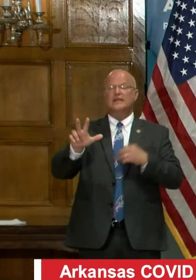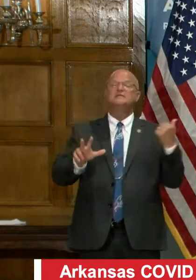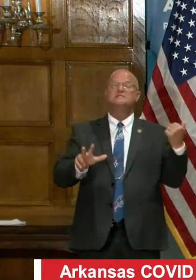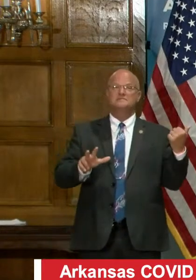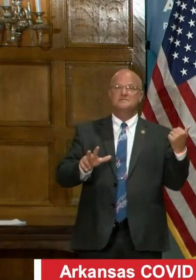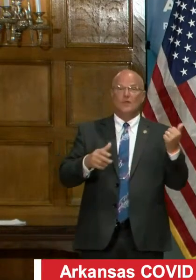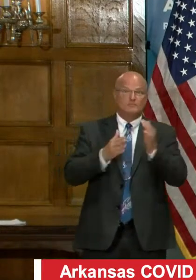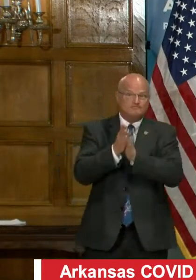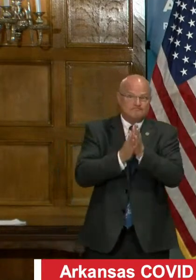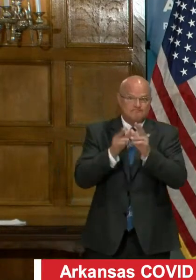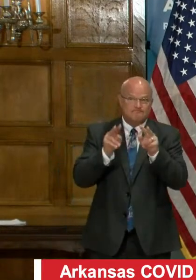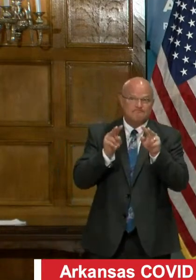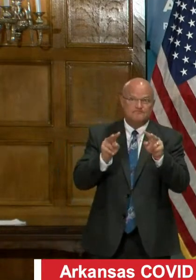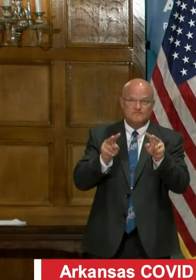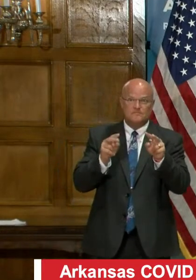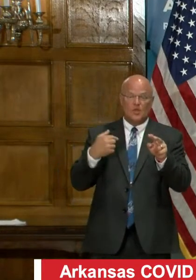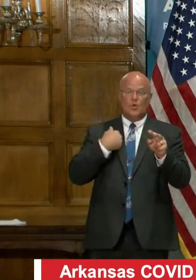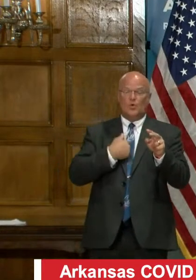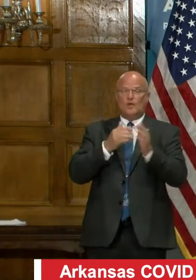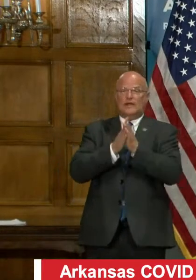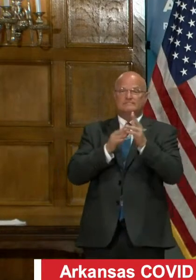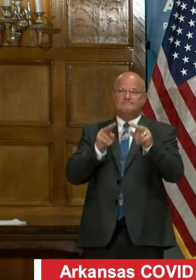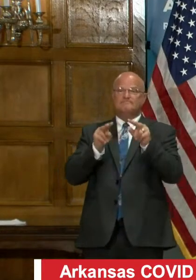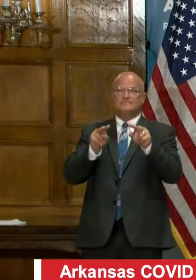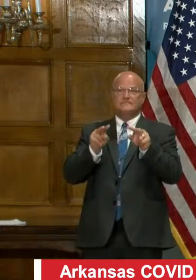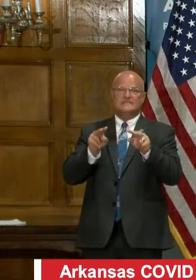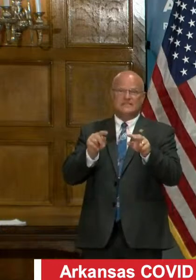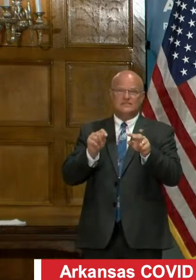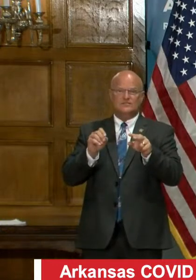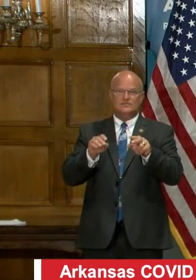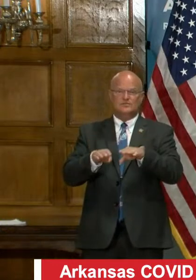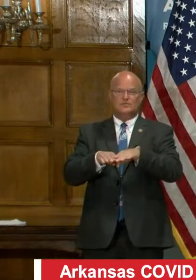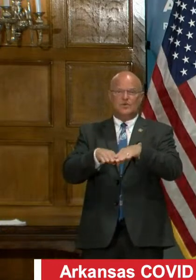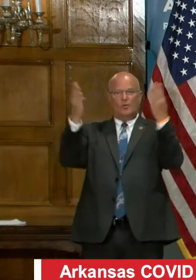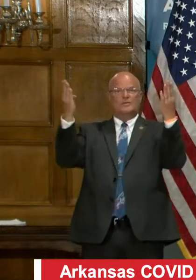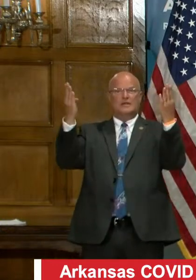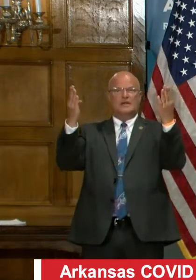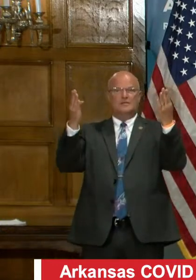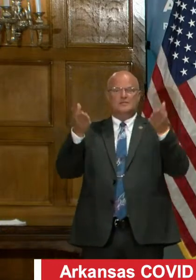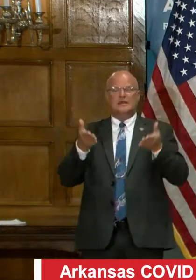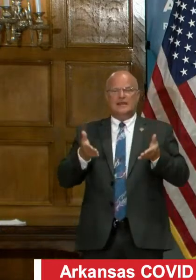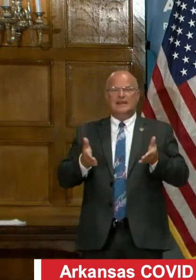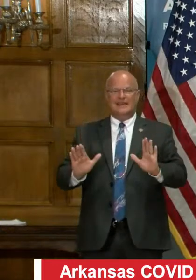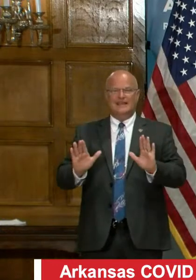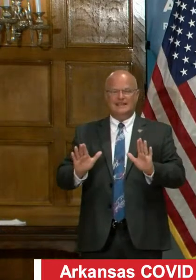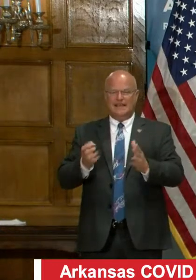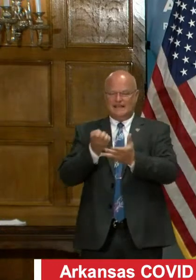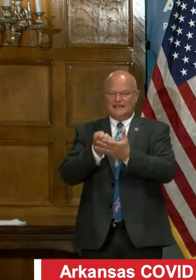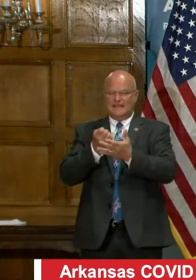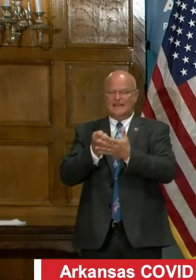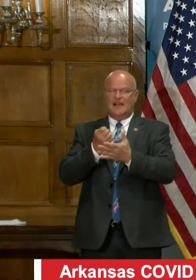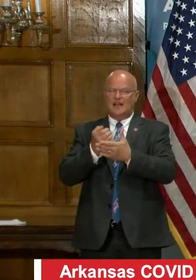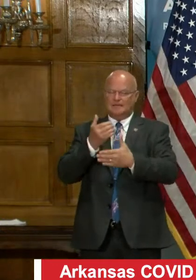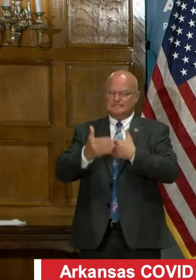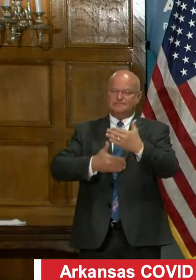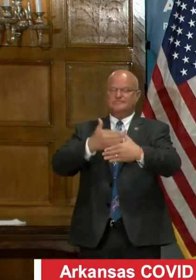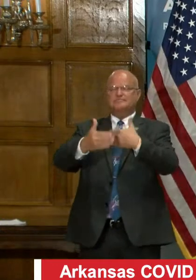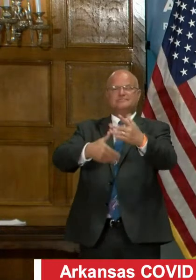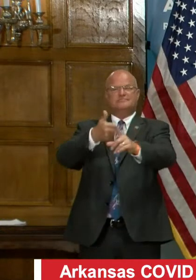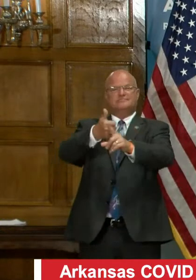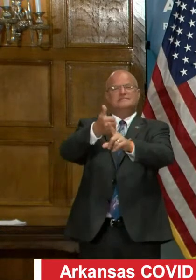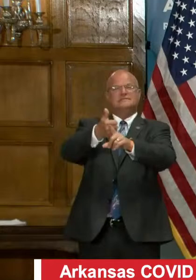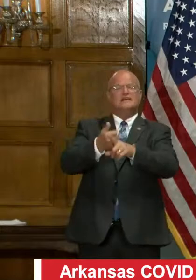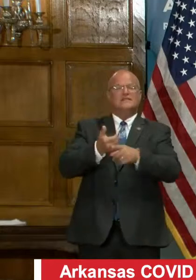we're anxious to get there. We're anxious to continue to lift restrictions, let the economy drive itself,